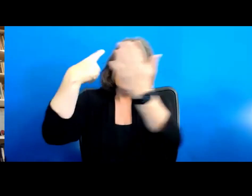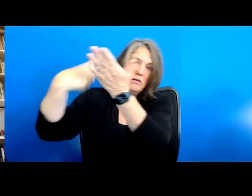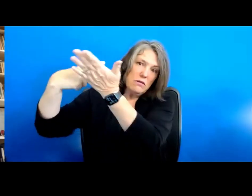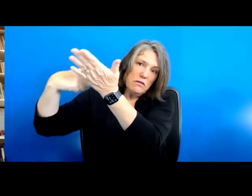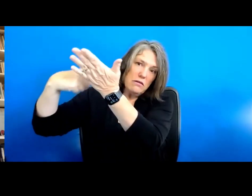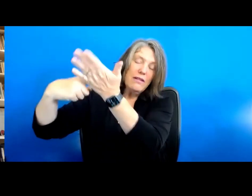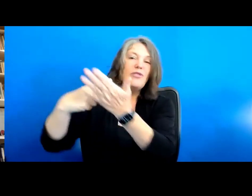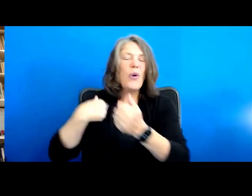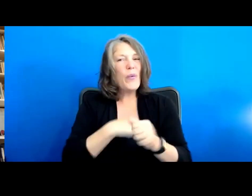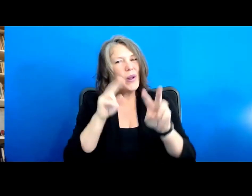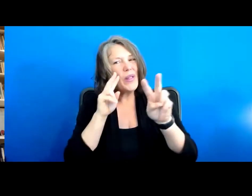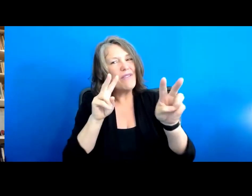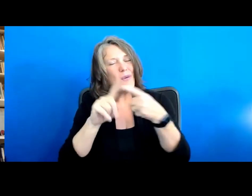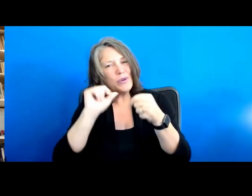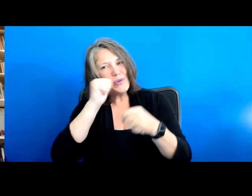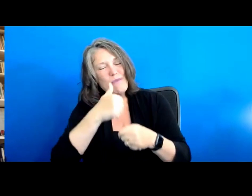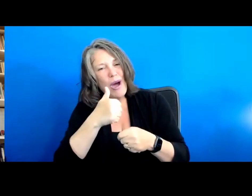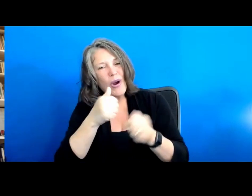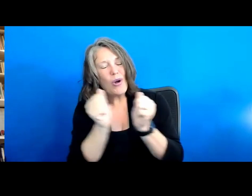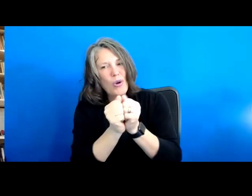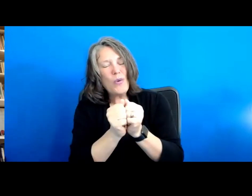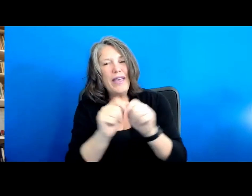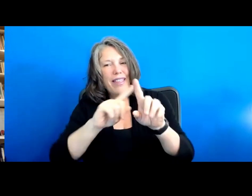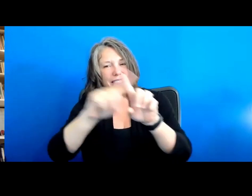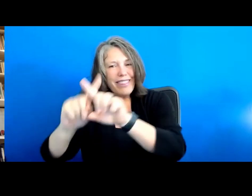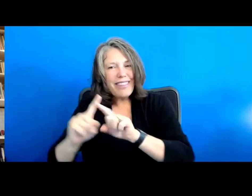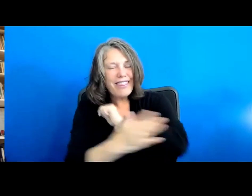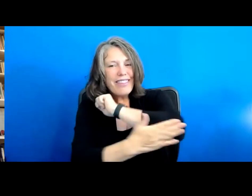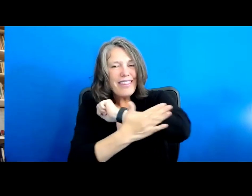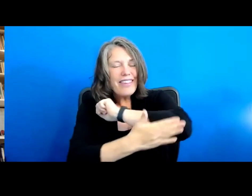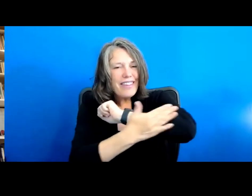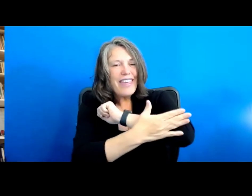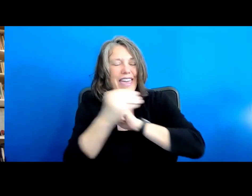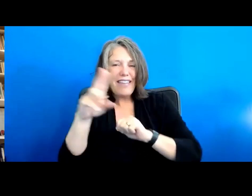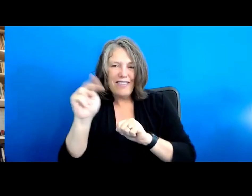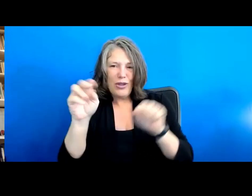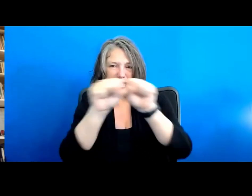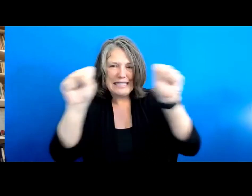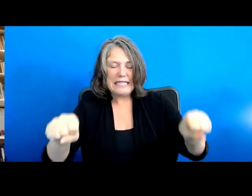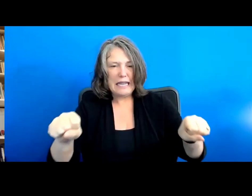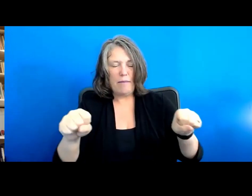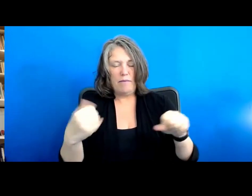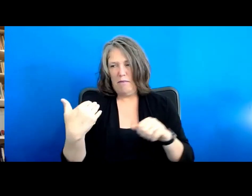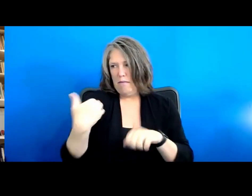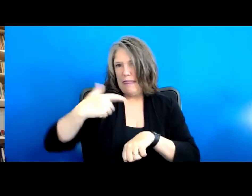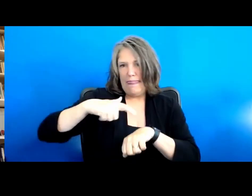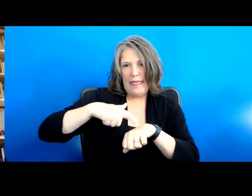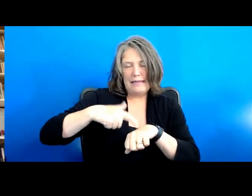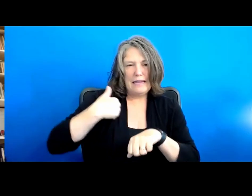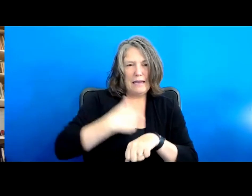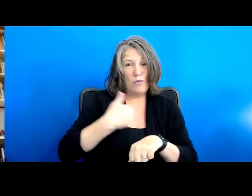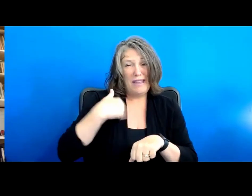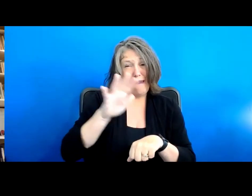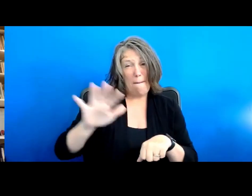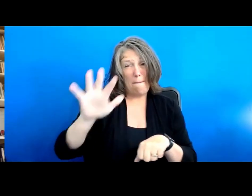tomorrow amongst member states in the UN system. Last time around, we had about 80